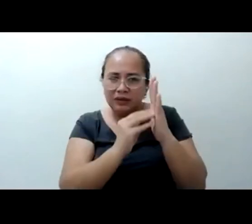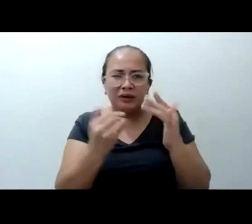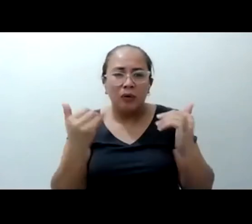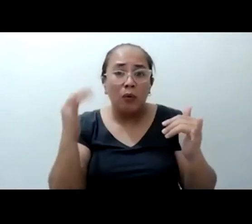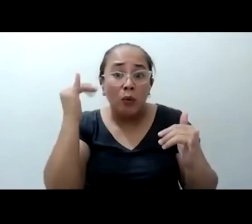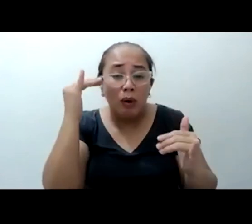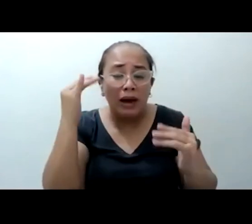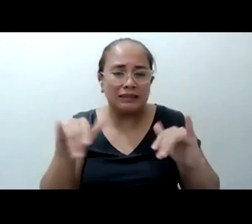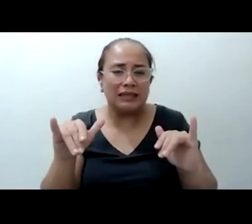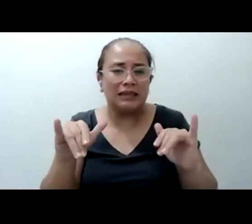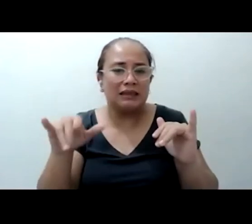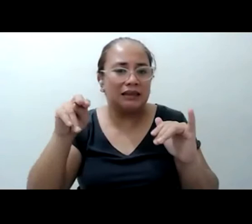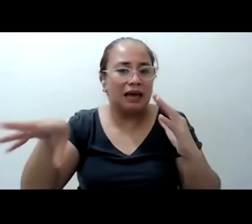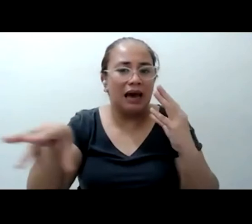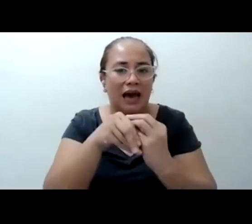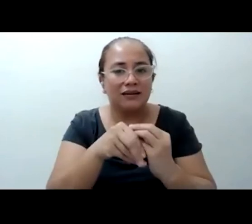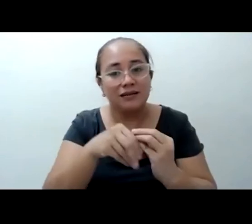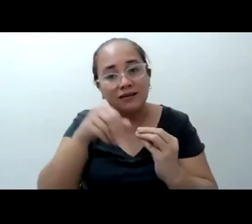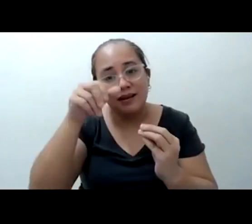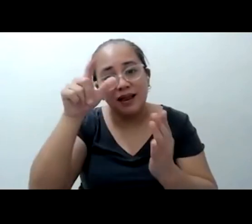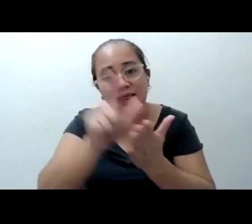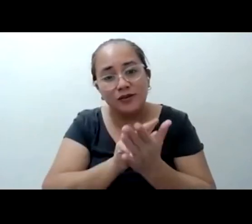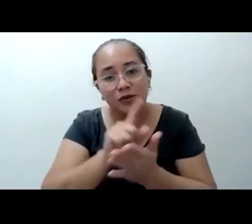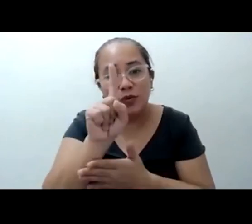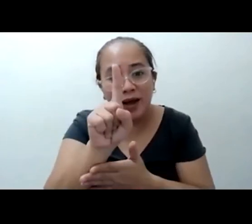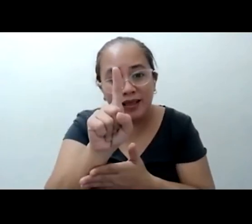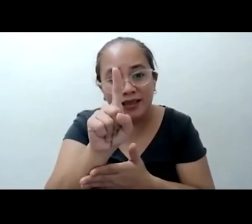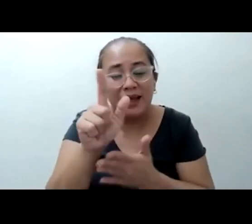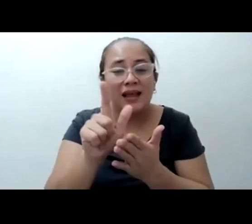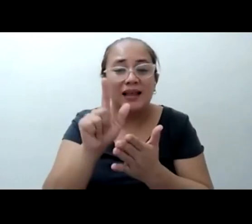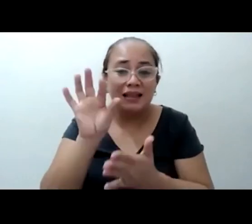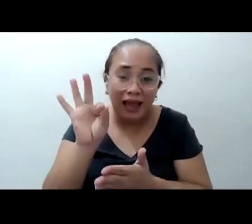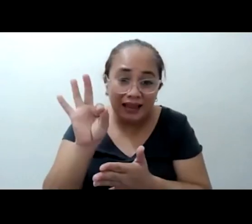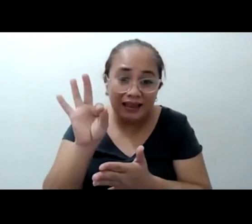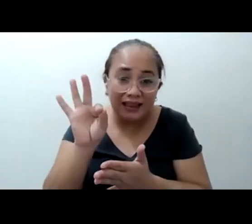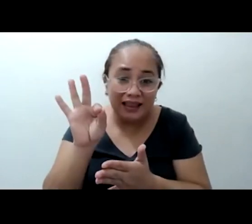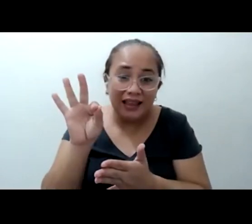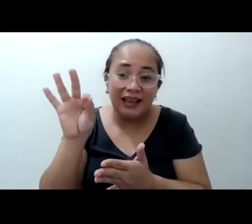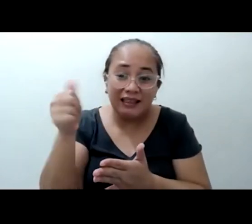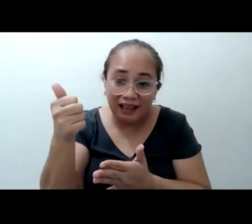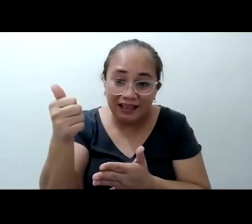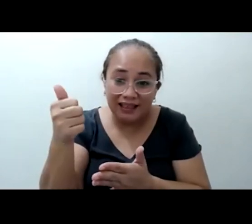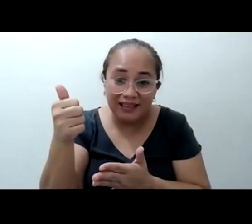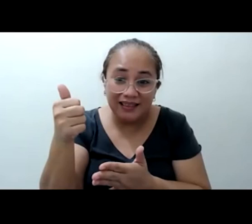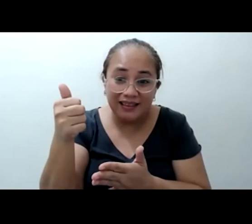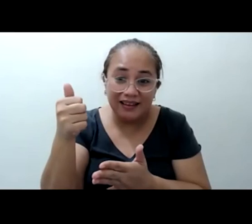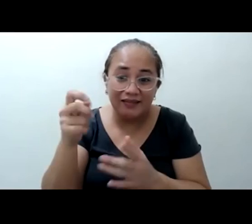add lessons 1, 9, and 10, vocabulary 2.